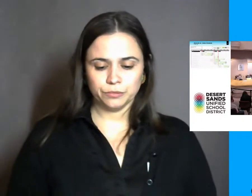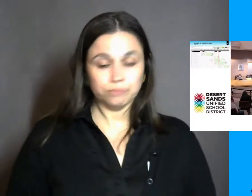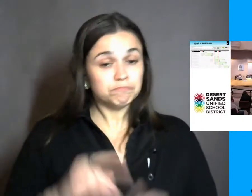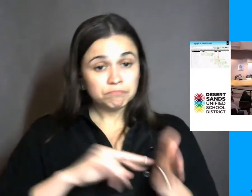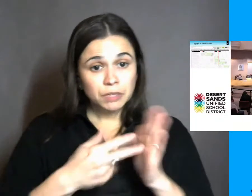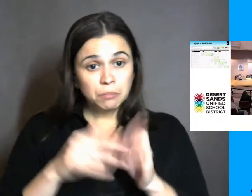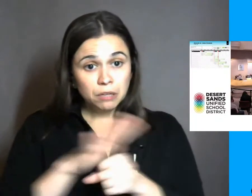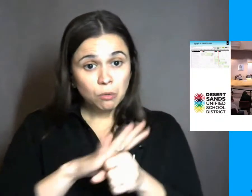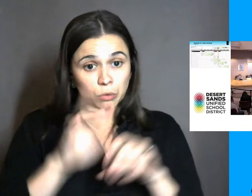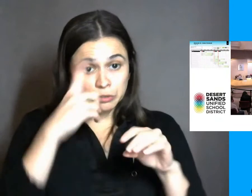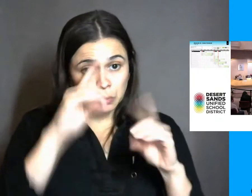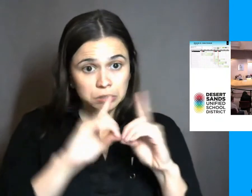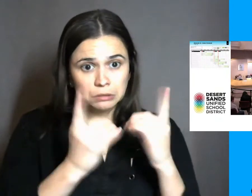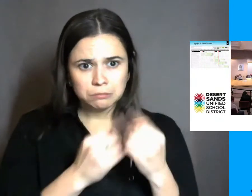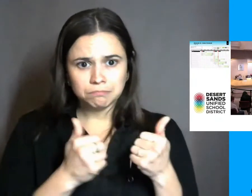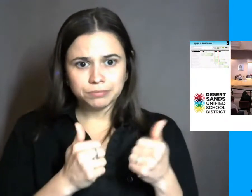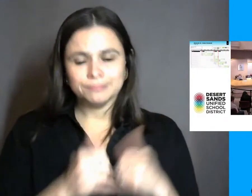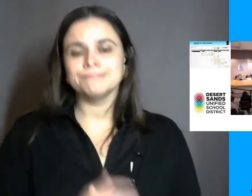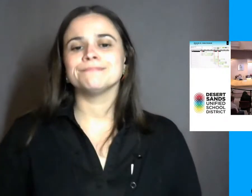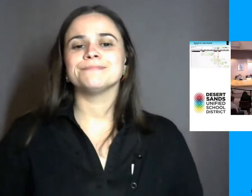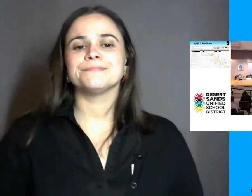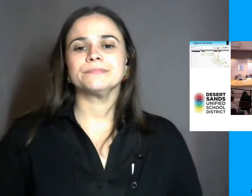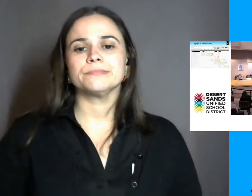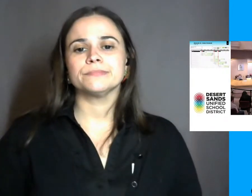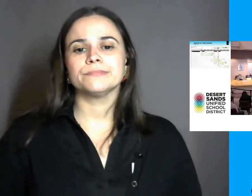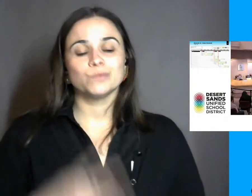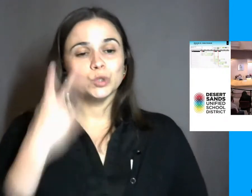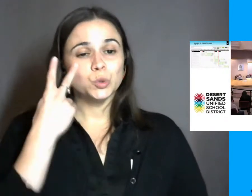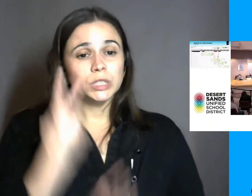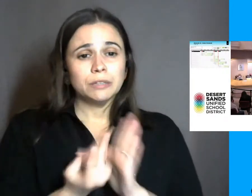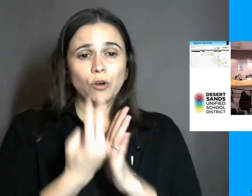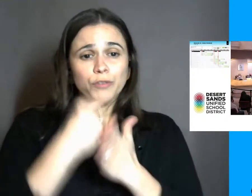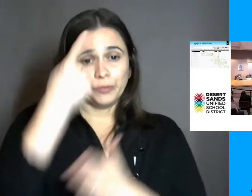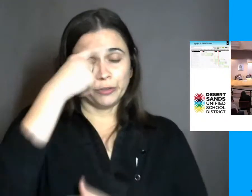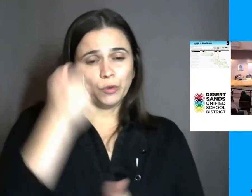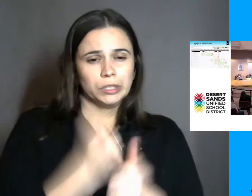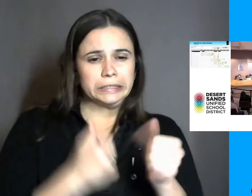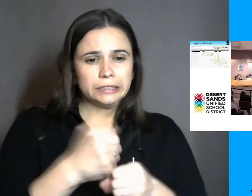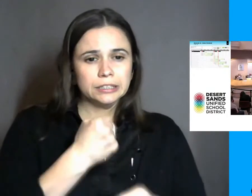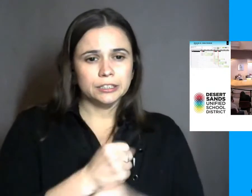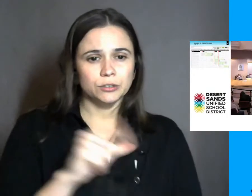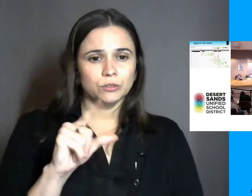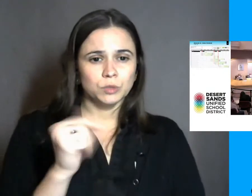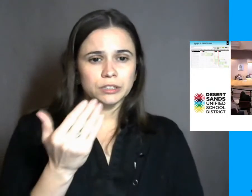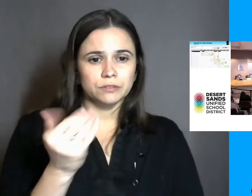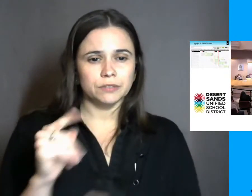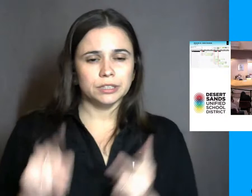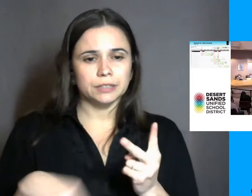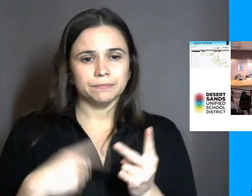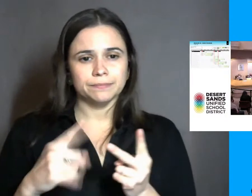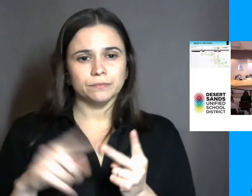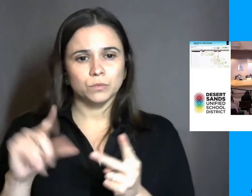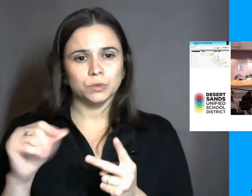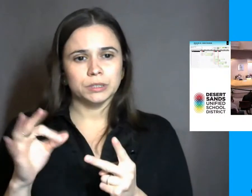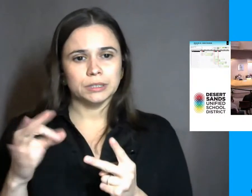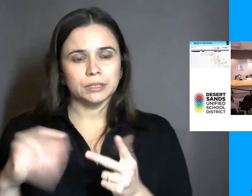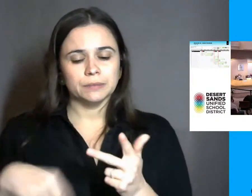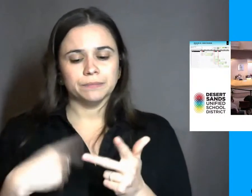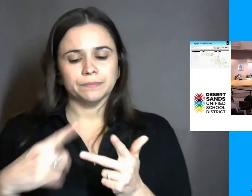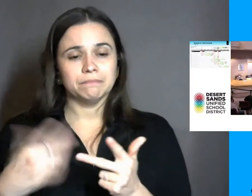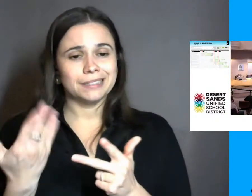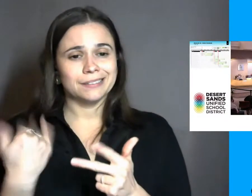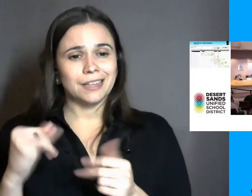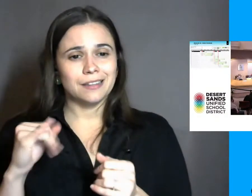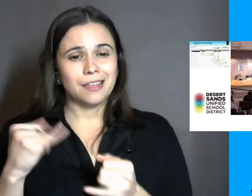just take a quick overview of that, you had the $75 million in 2015, you have the $100 million in 2019, and then the last